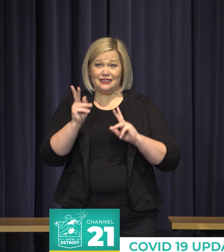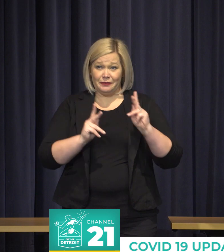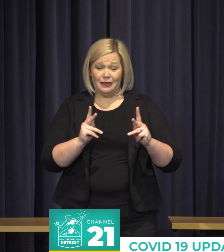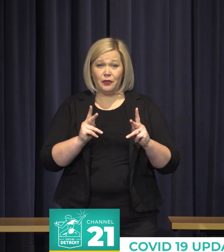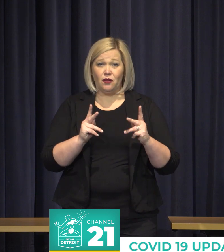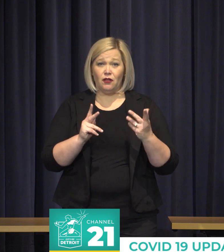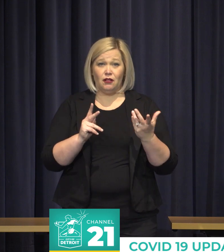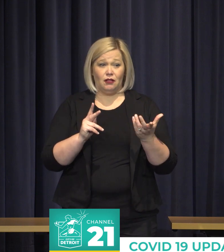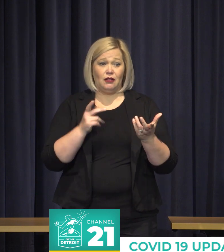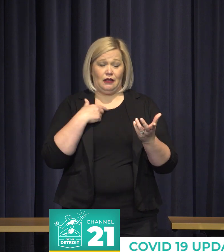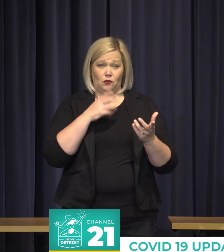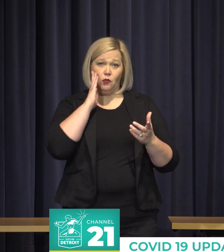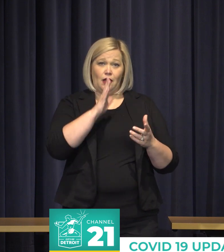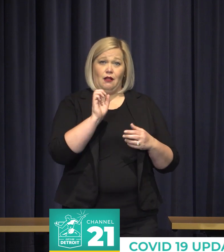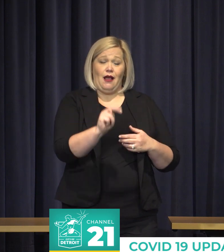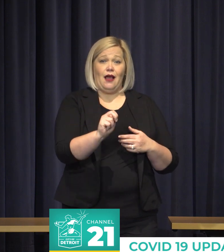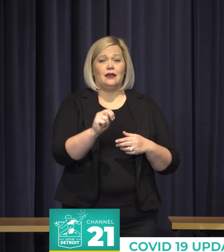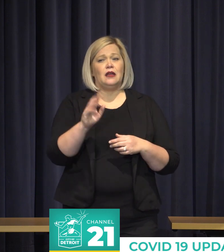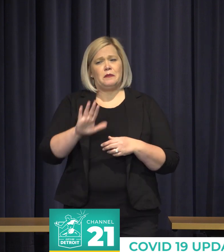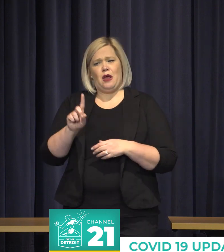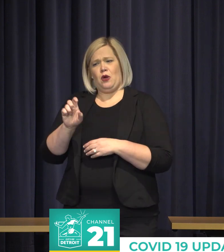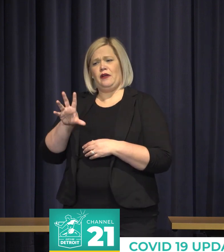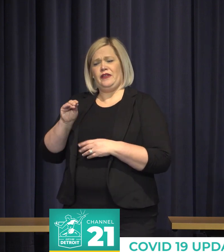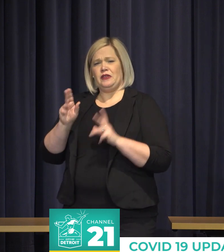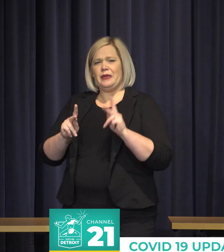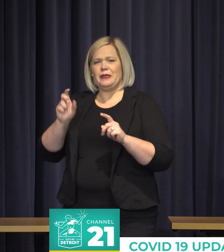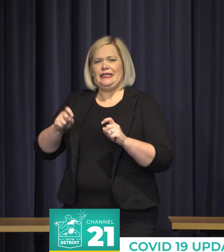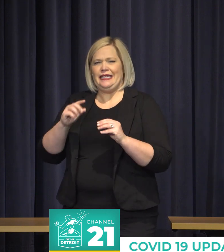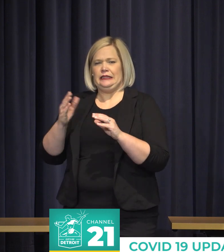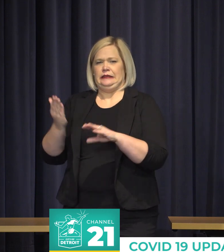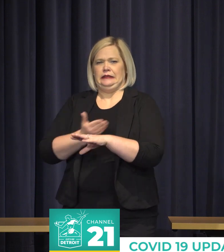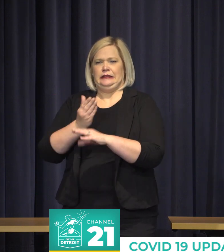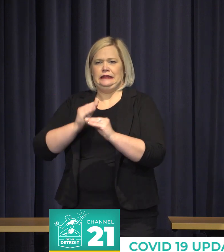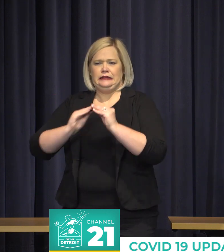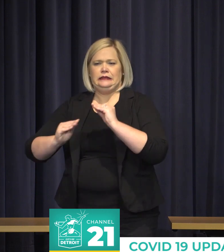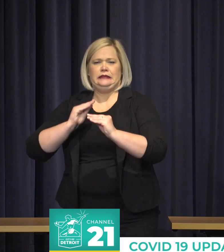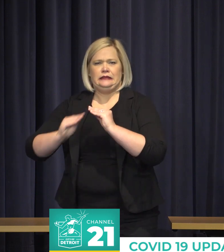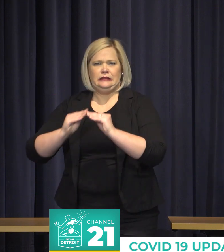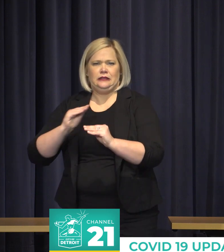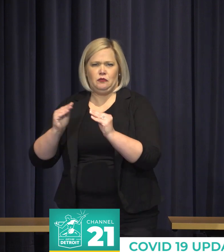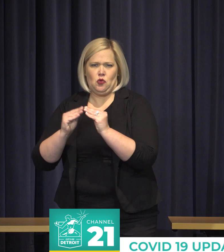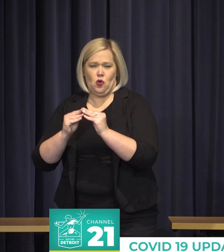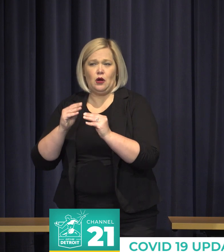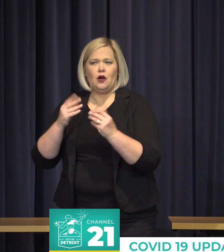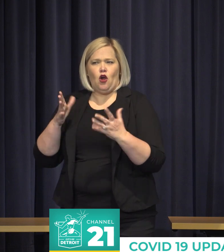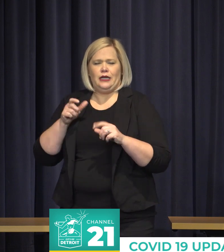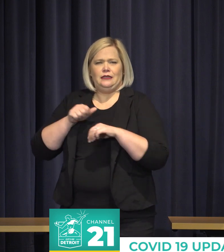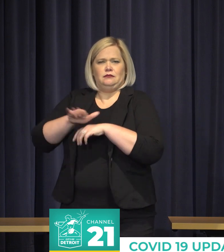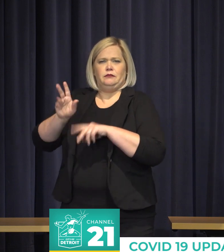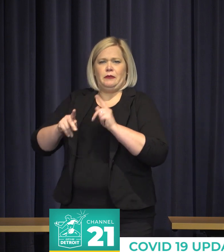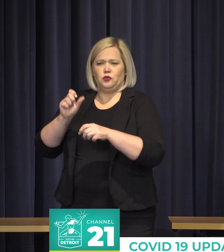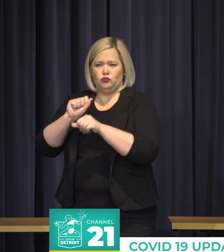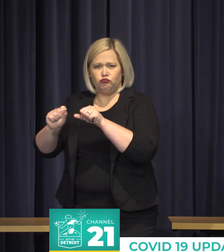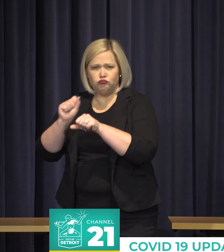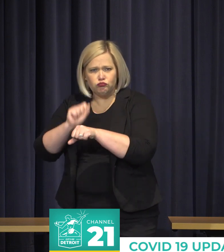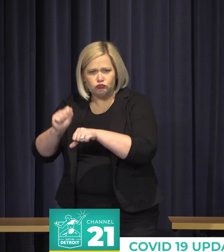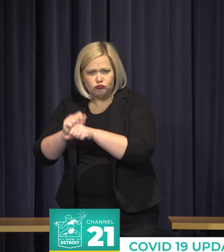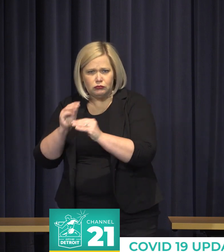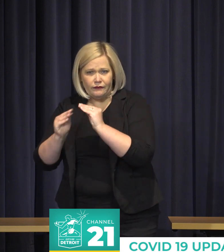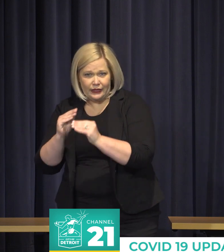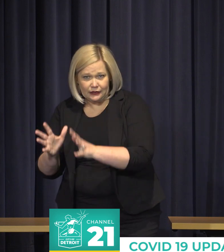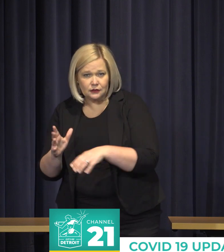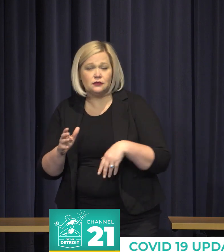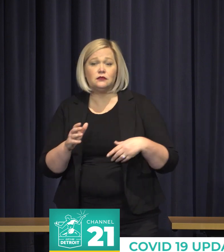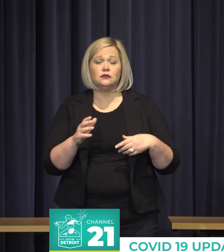on. We've got about 150 that need plumbing, major repairs inside the houses. The carpenters are out there now. And